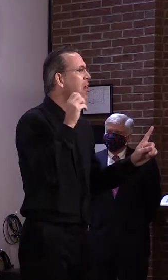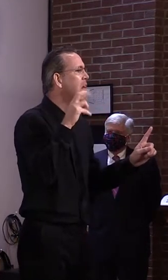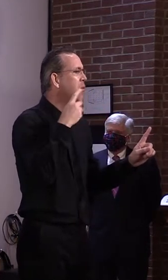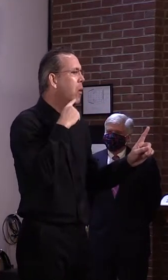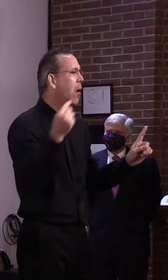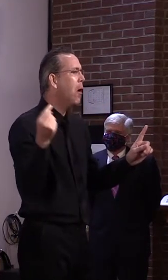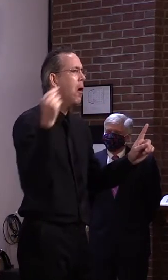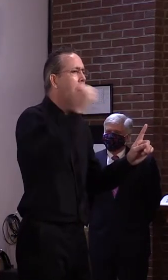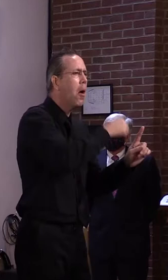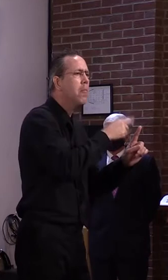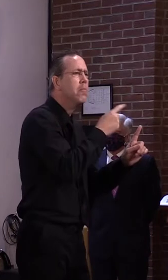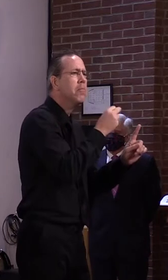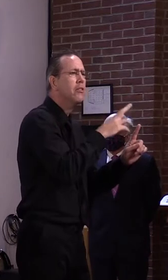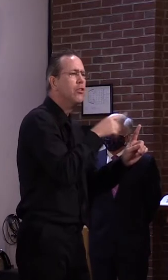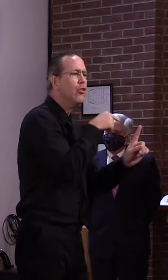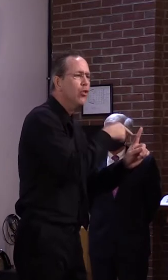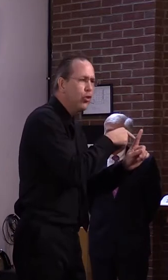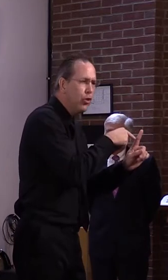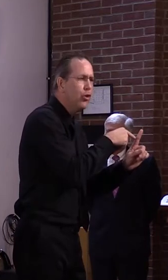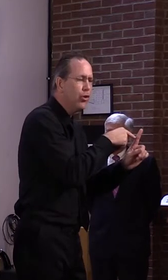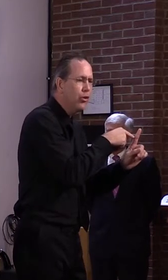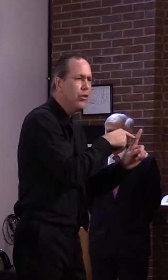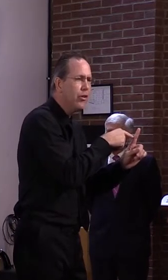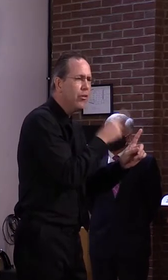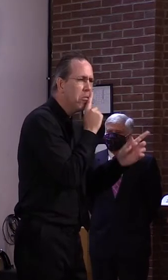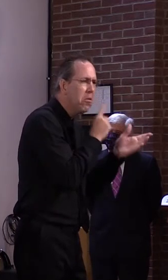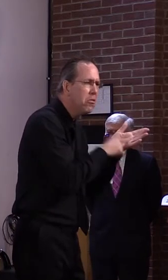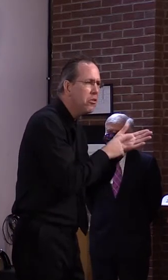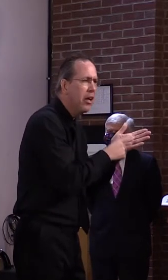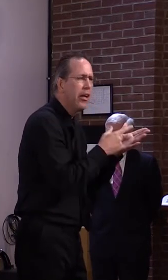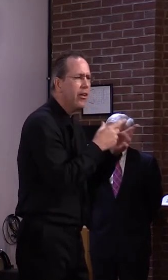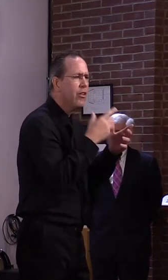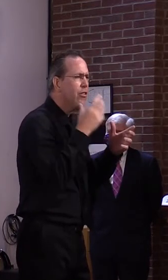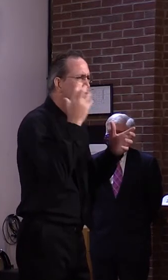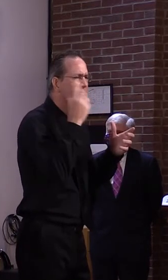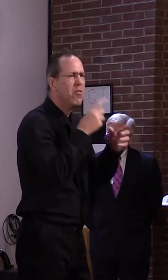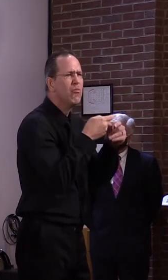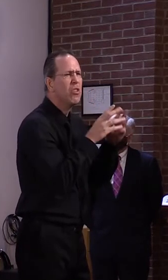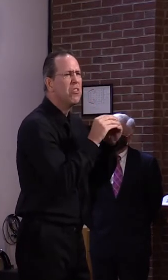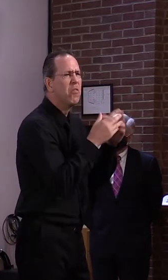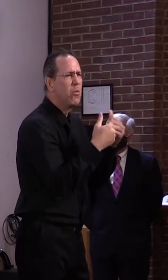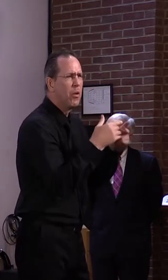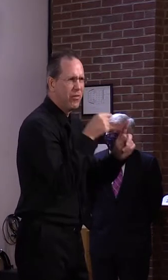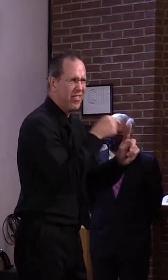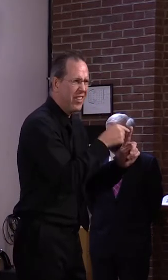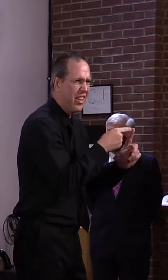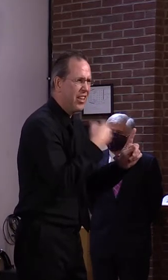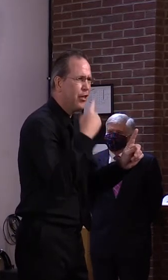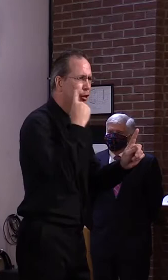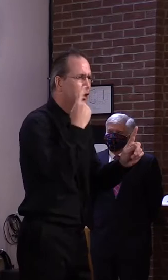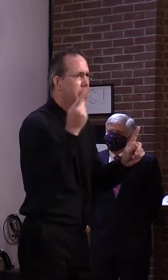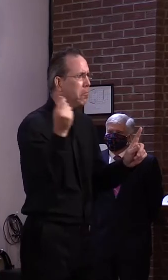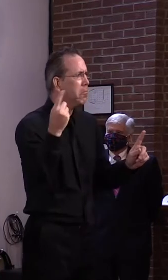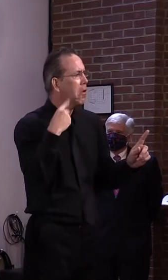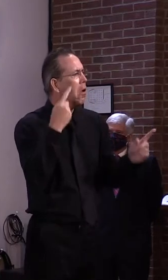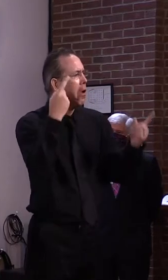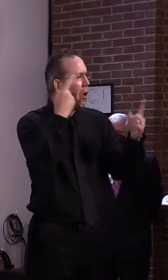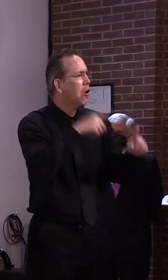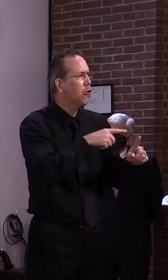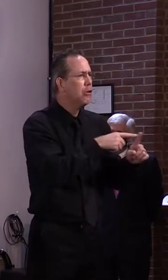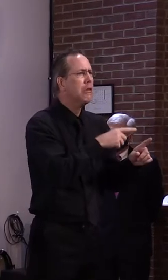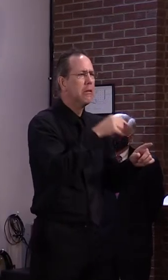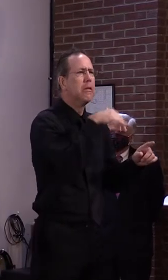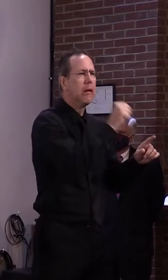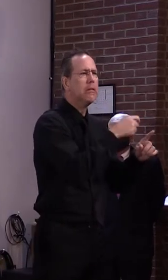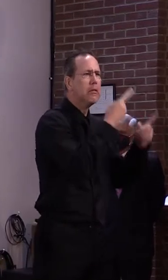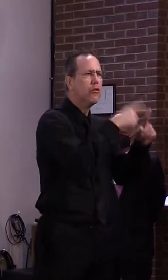there, said that all of those cases that they found to be positive were in fact positive. I think that's a huge problem. I wonder if you could address